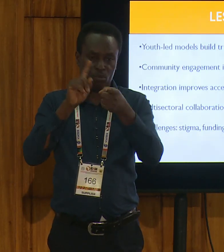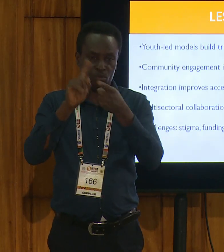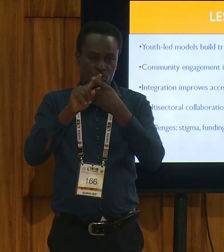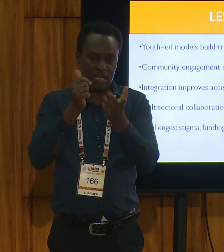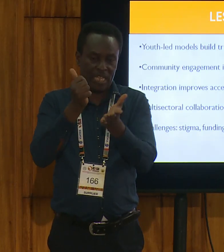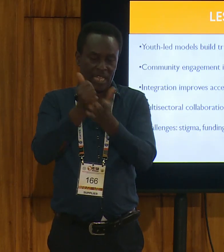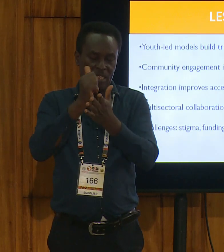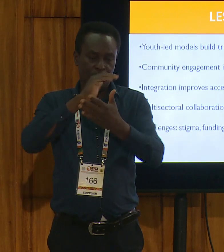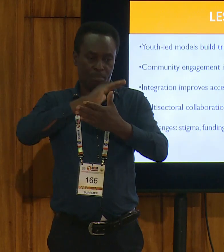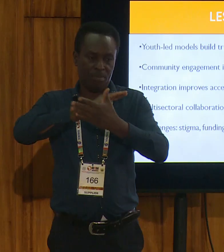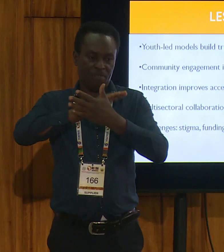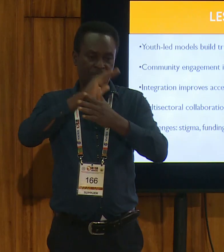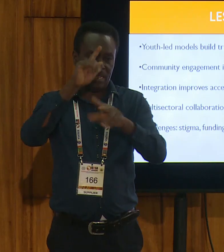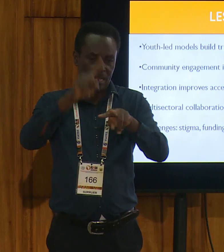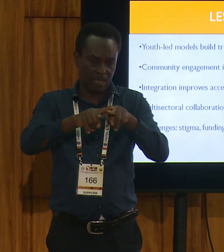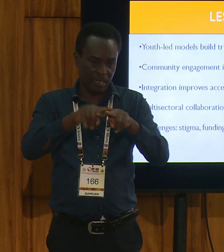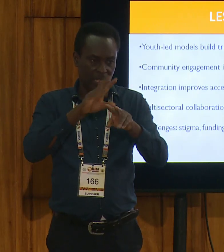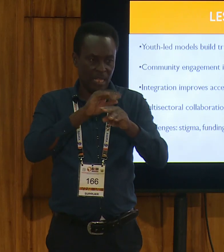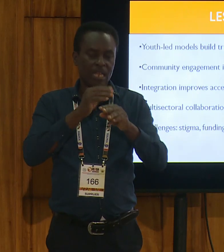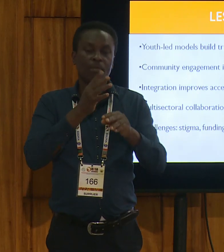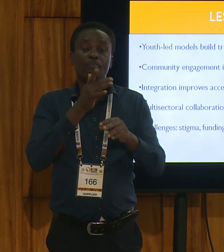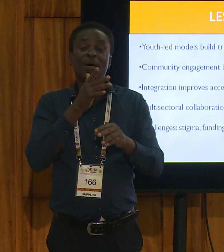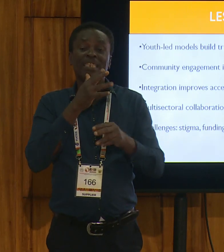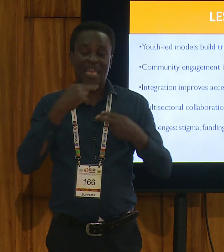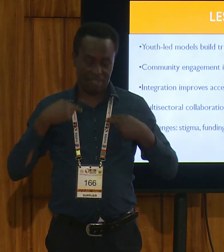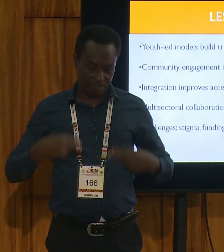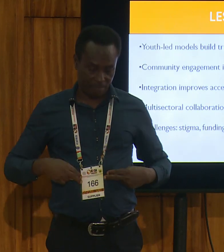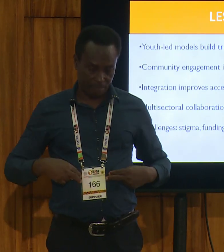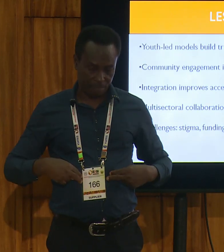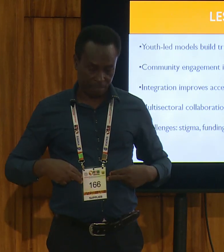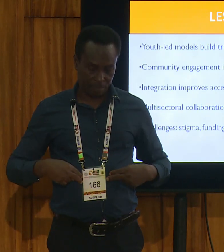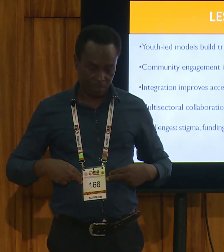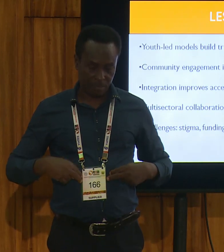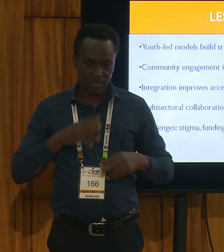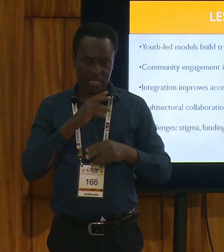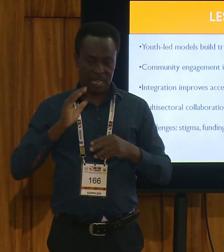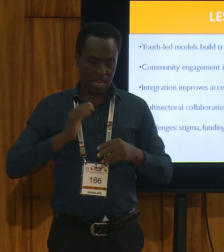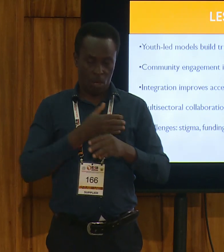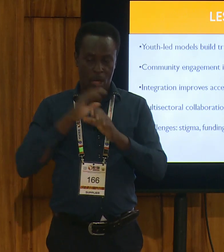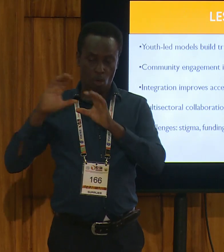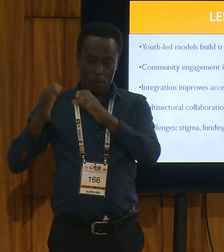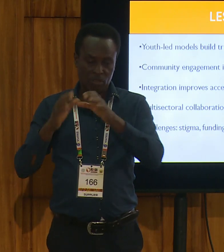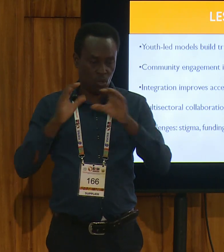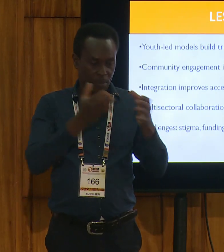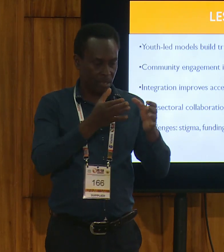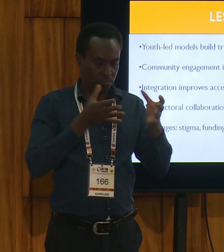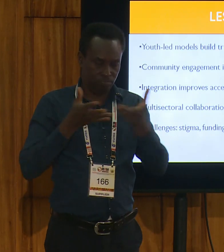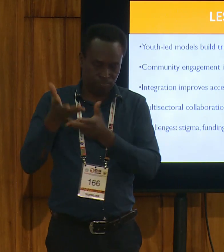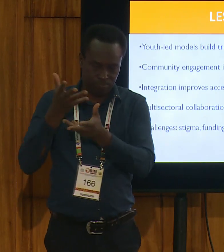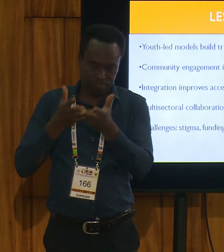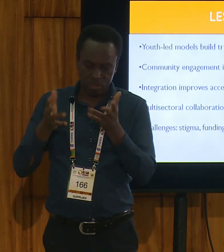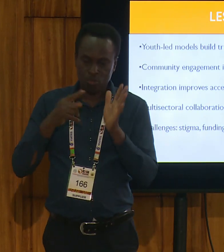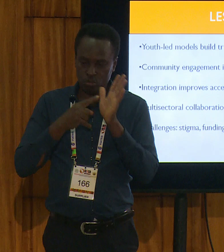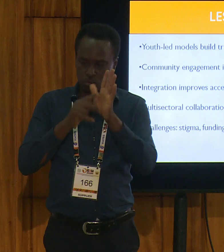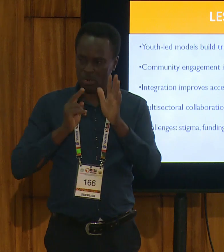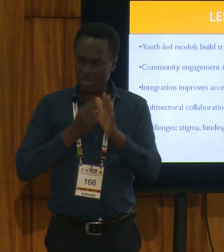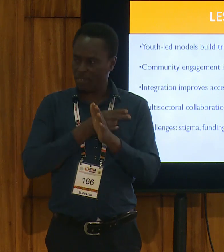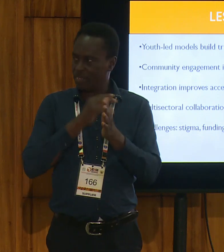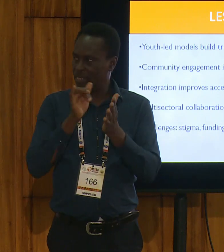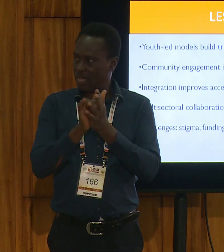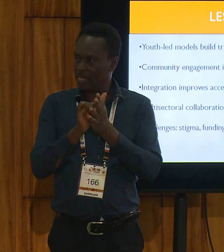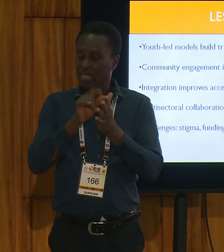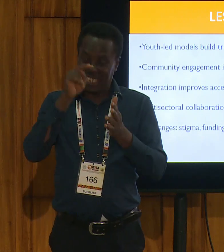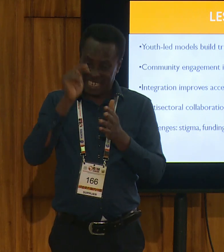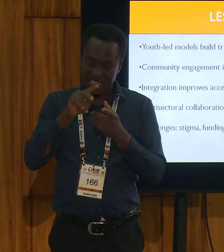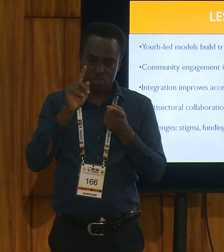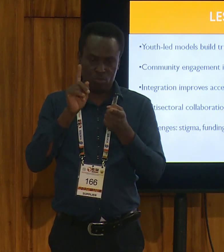prevention and maternal health. And our community engagement has also shown us that it leads